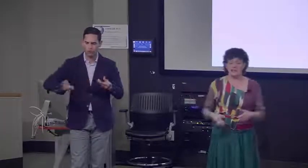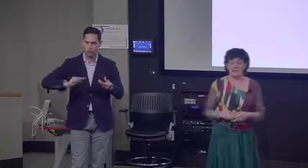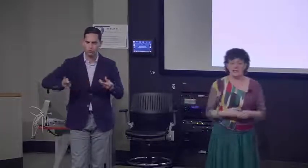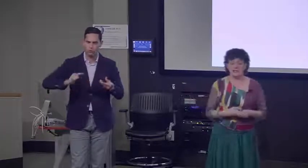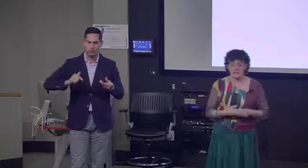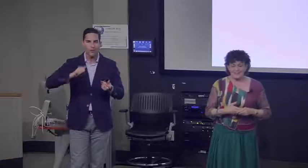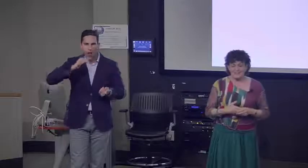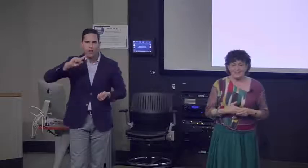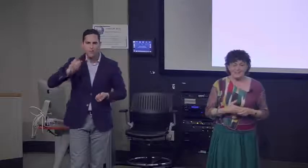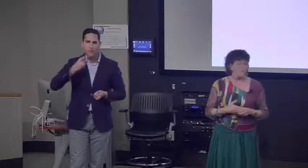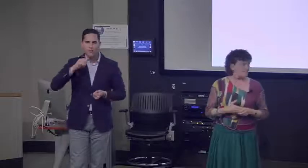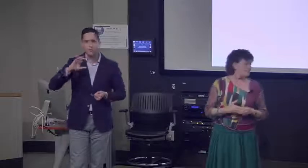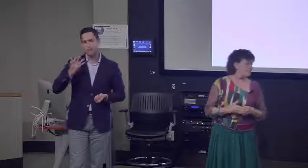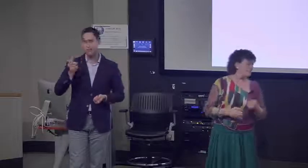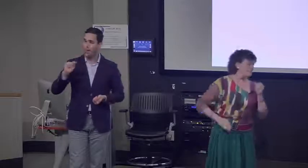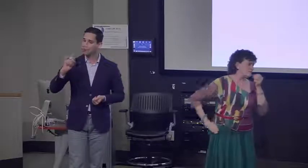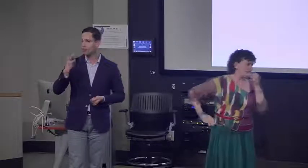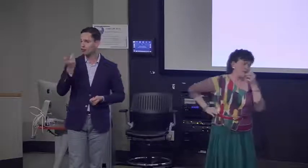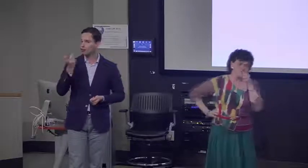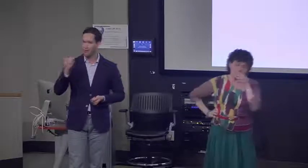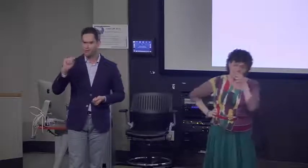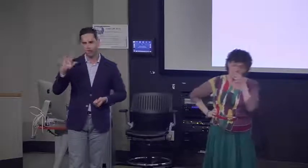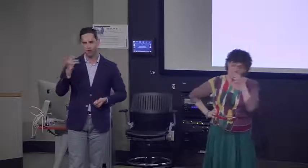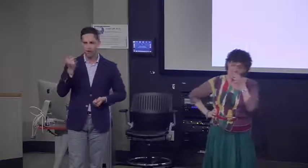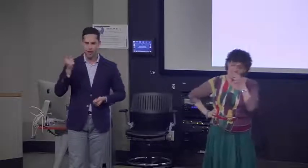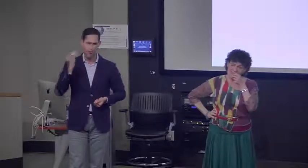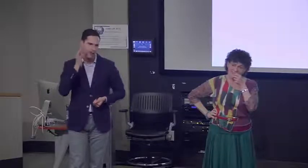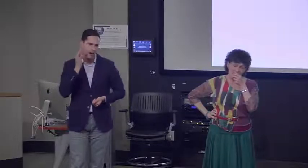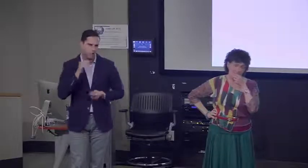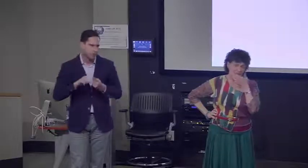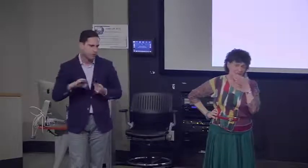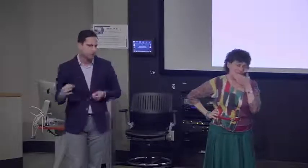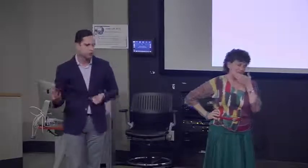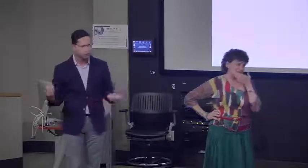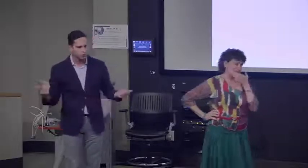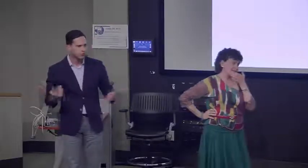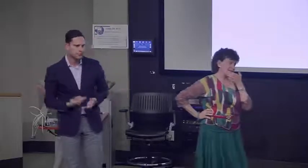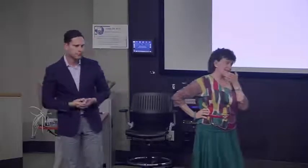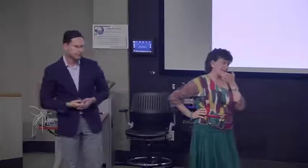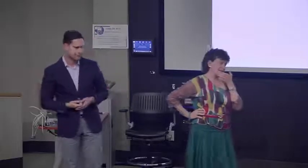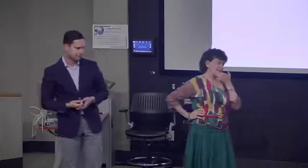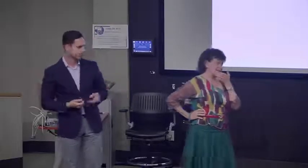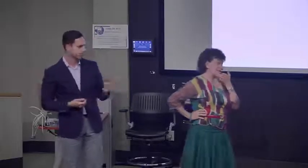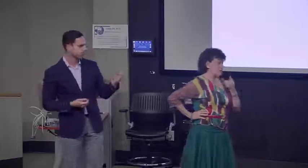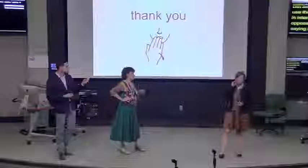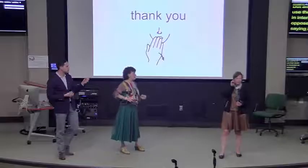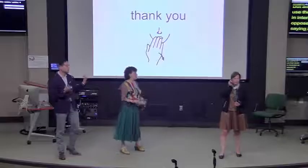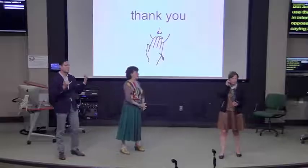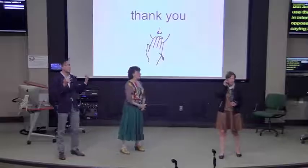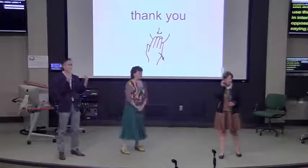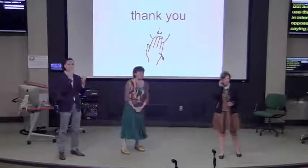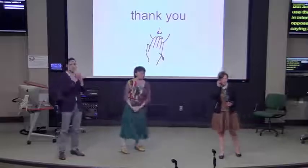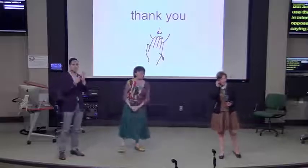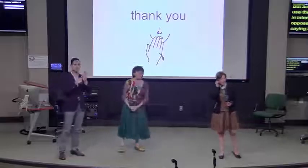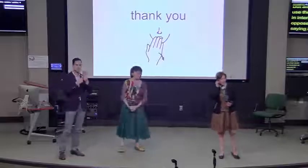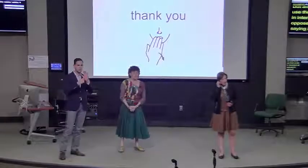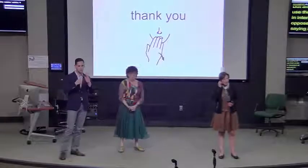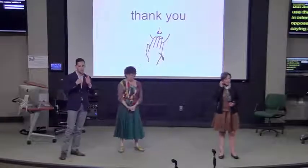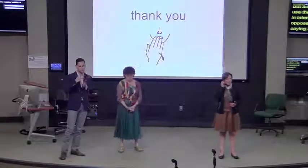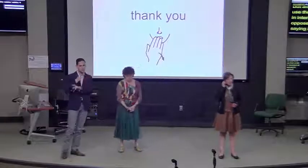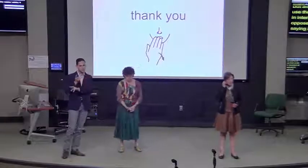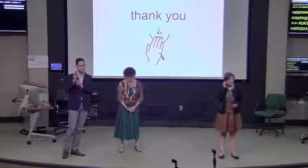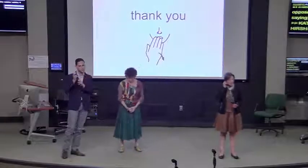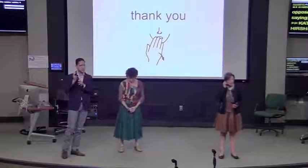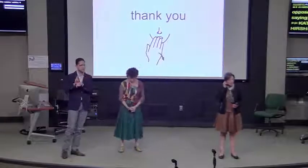you know. But there's a really good example Yeah. out there now that's I think worth using as a